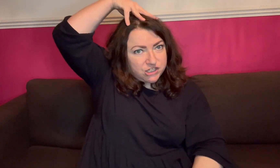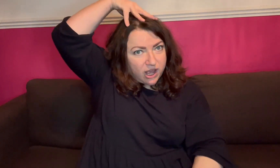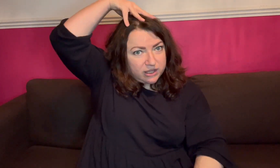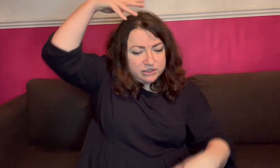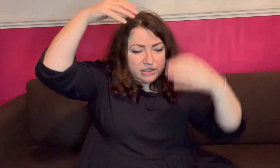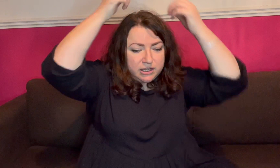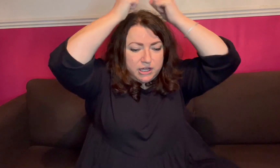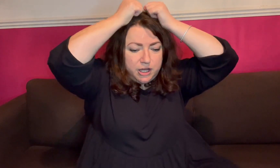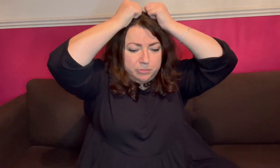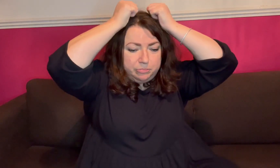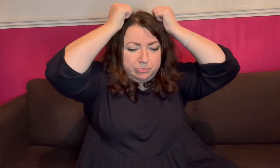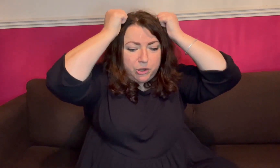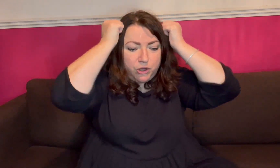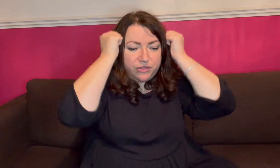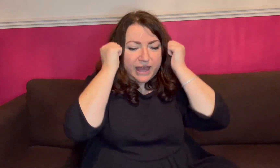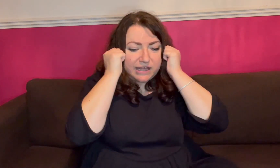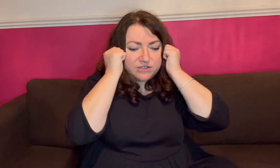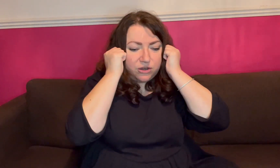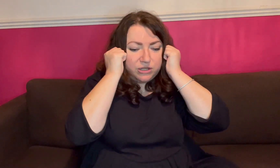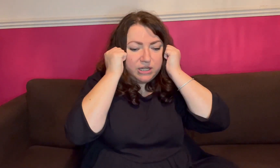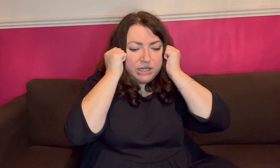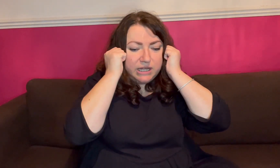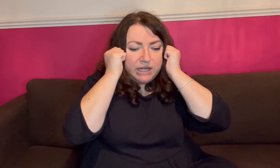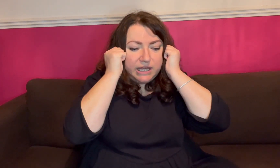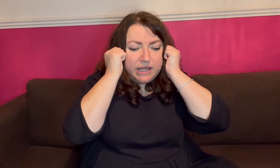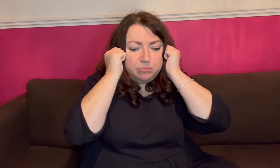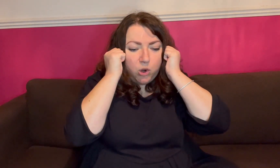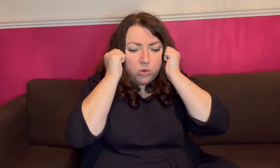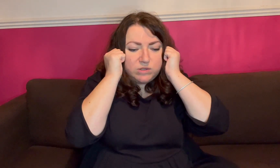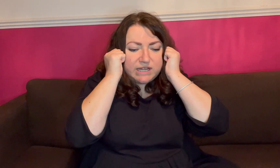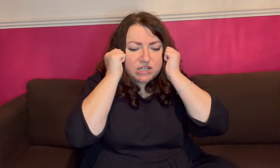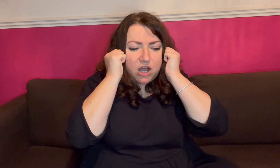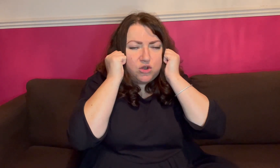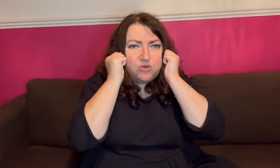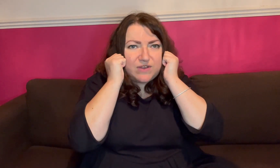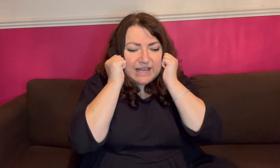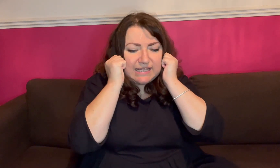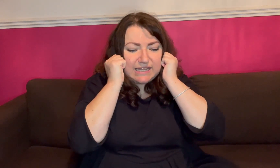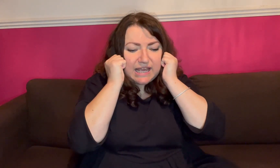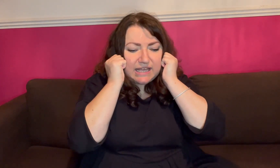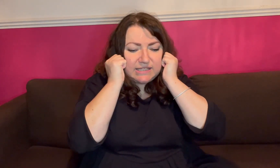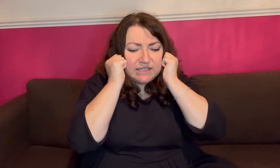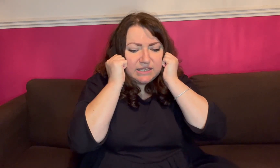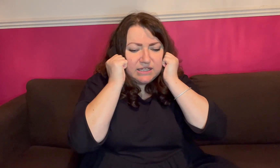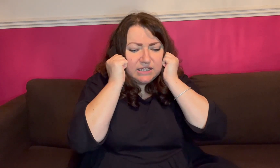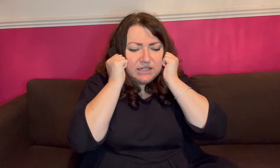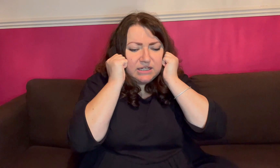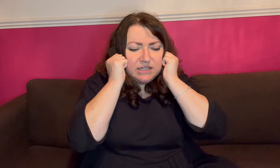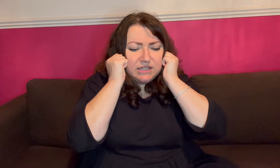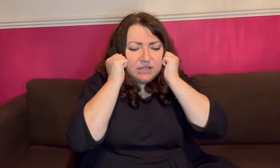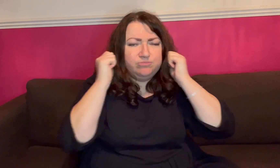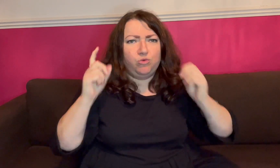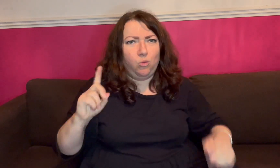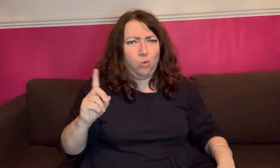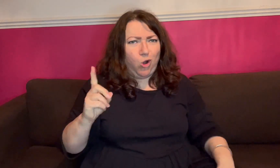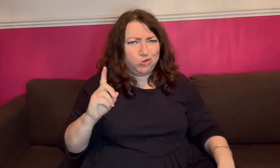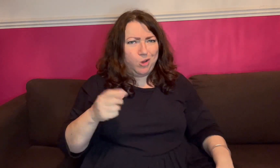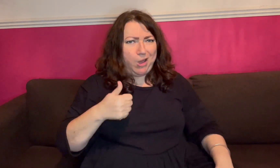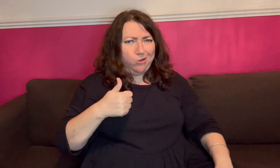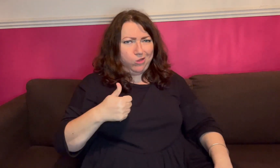Badger put the hat on. He pulled it over his ears. "What about